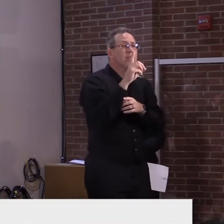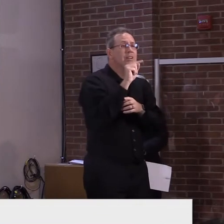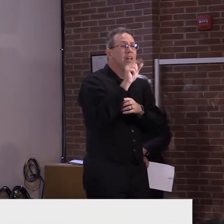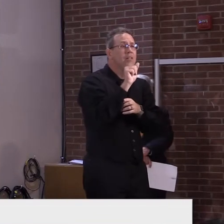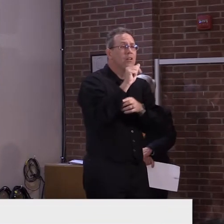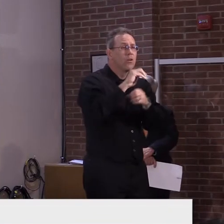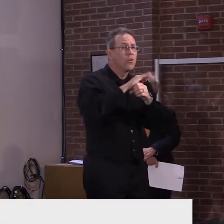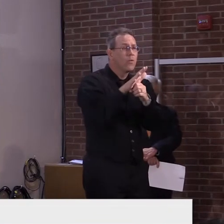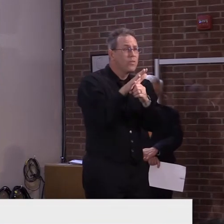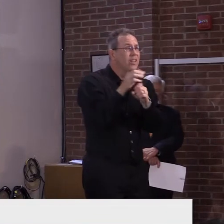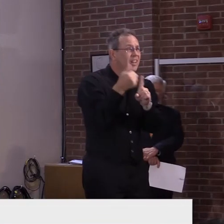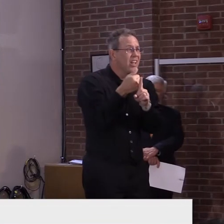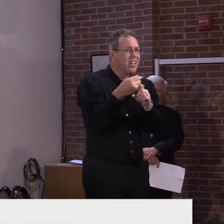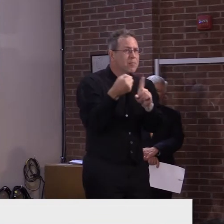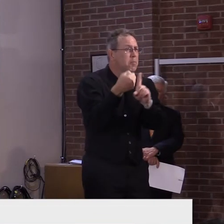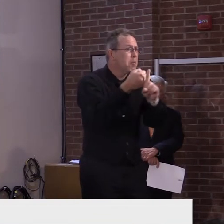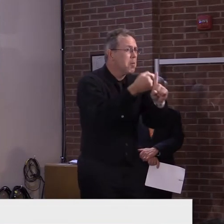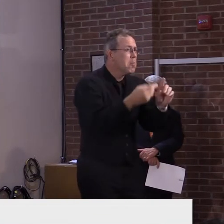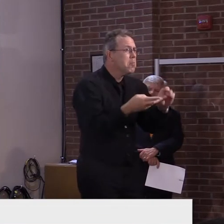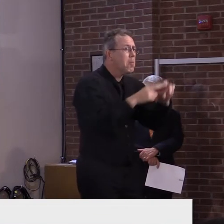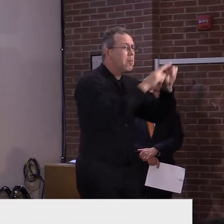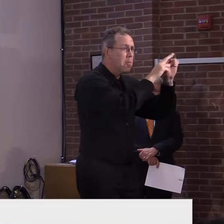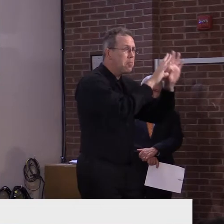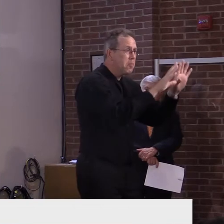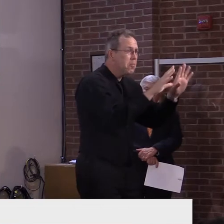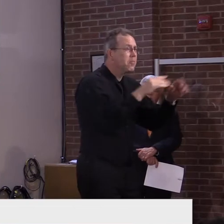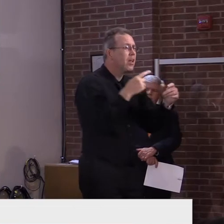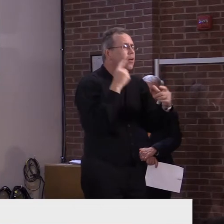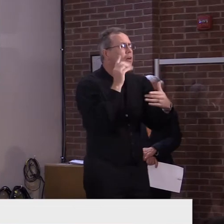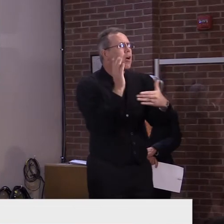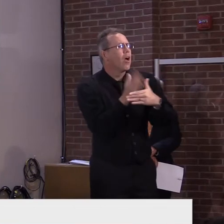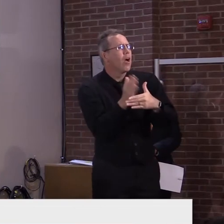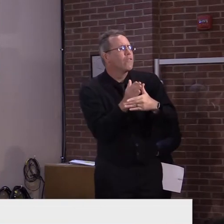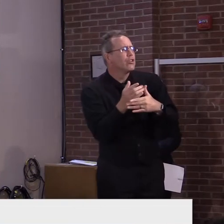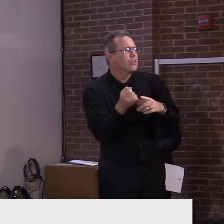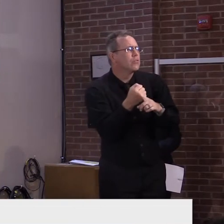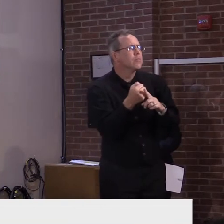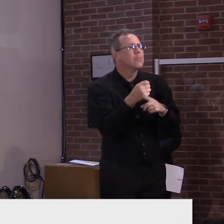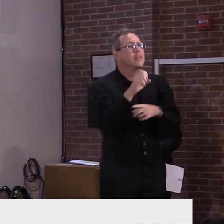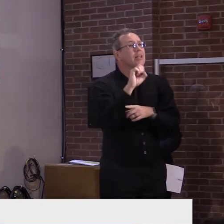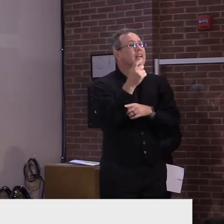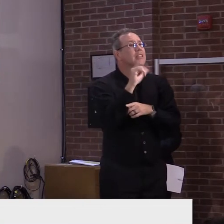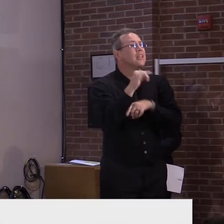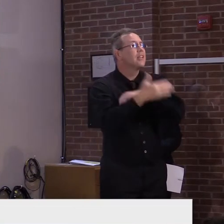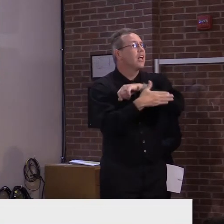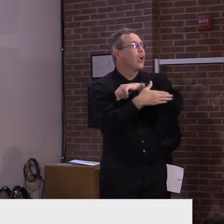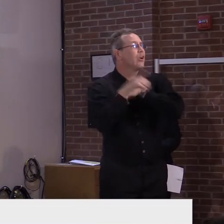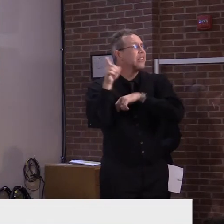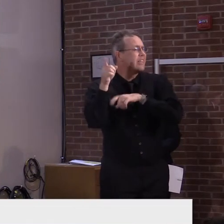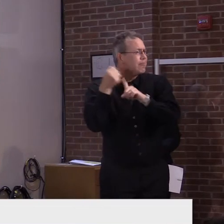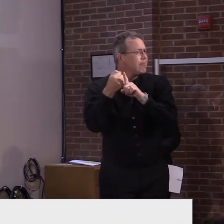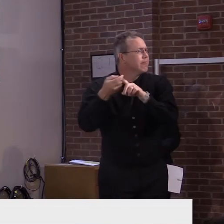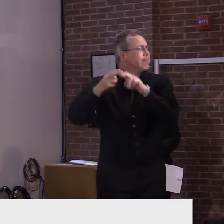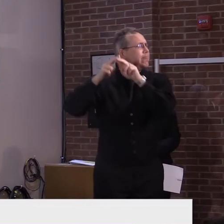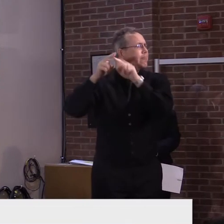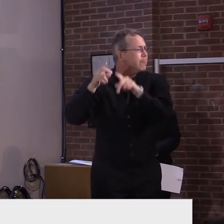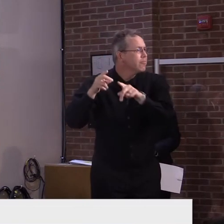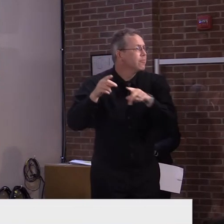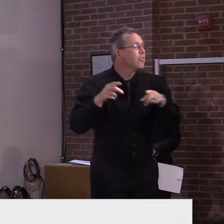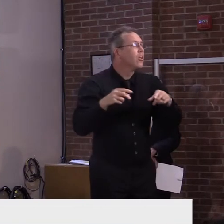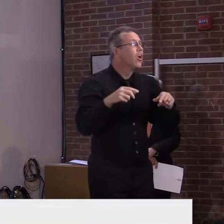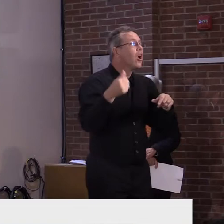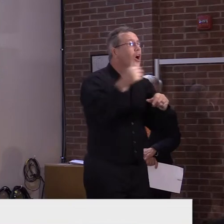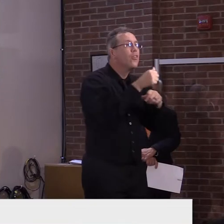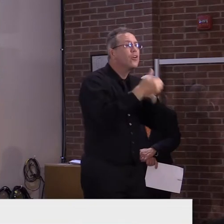average for Essex County, which has been orange or red on the CDC map, has been